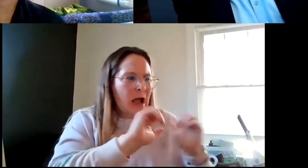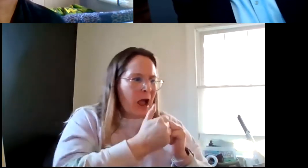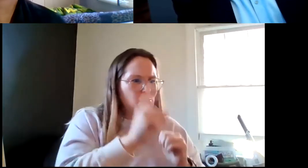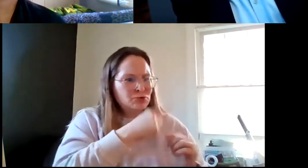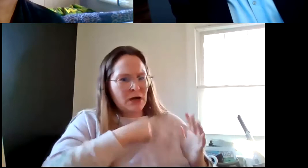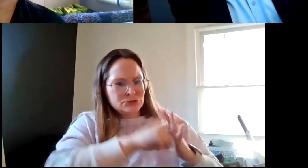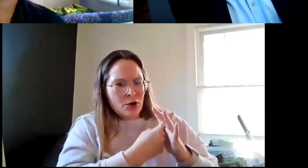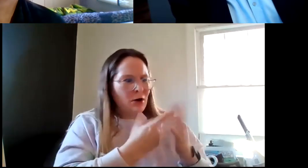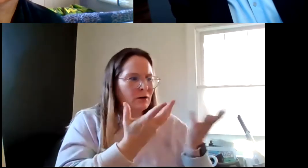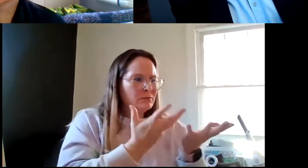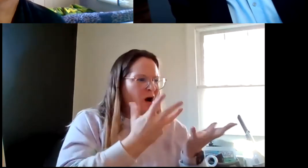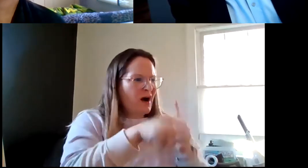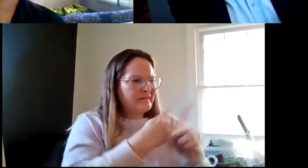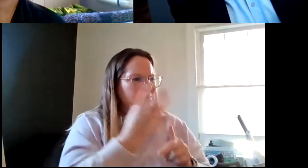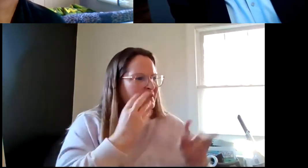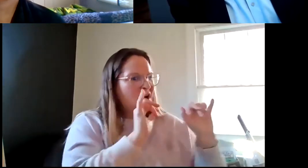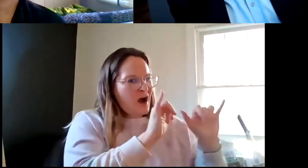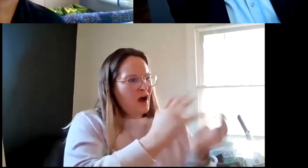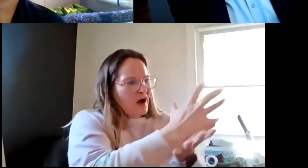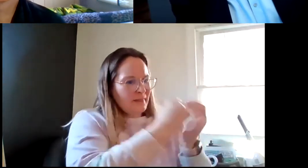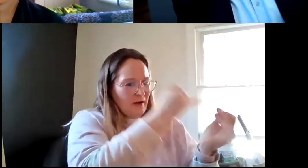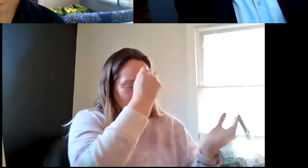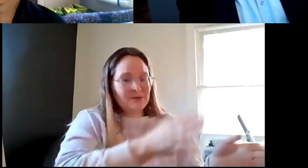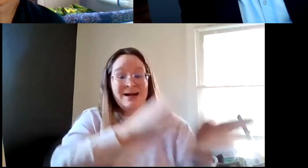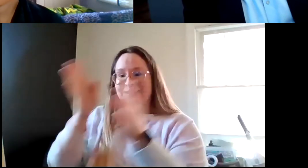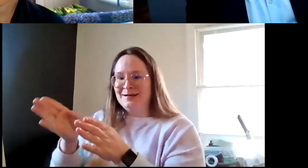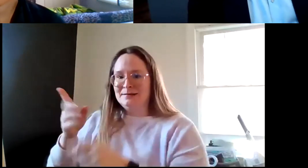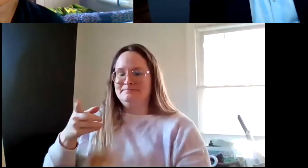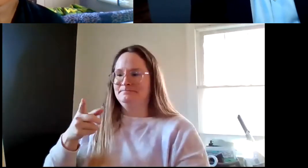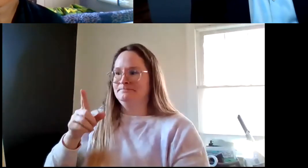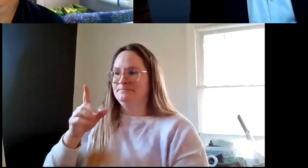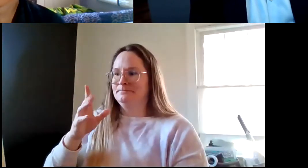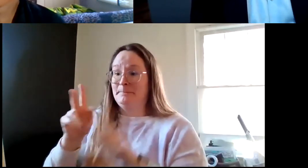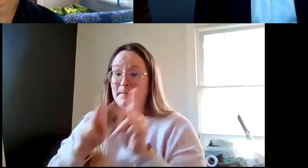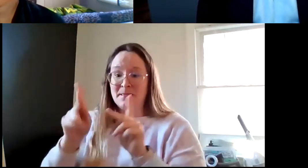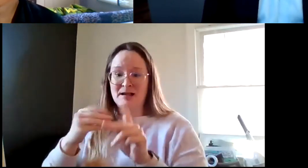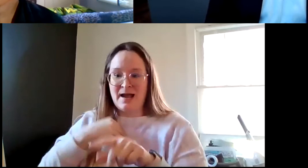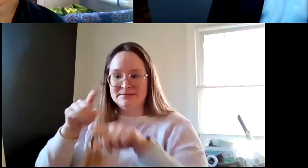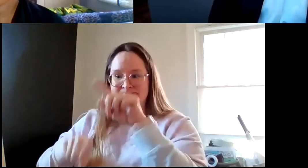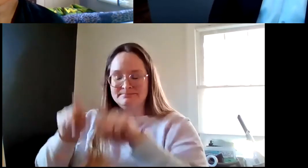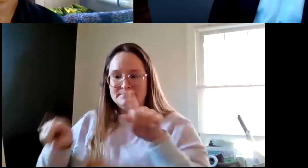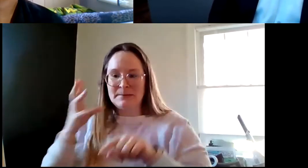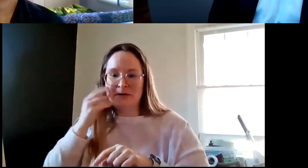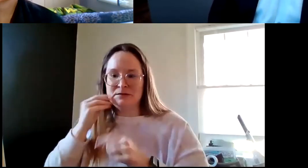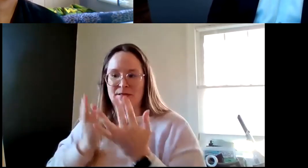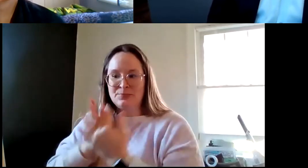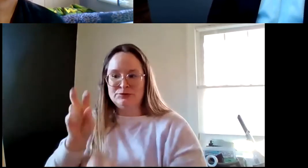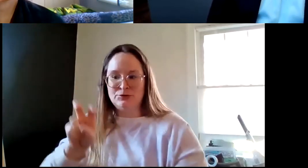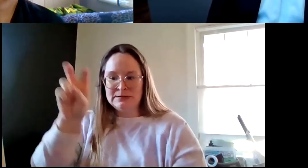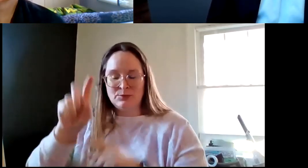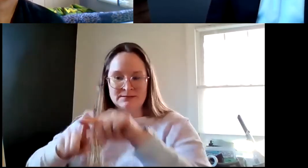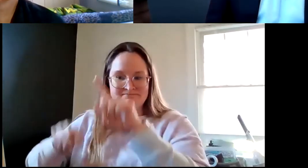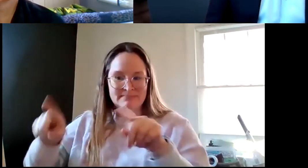are unaware of those barriers that have, set that up, so that they're learning from the people who face the barriers and vice